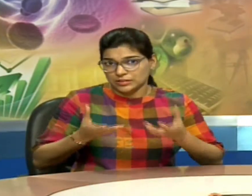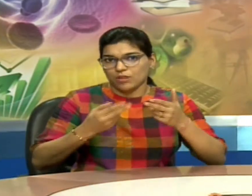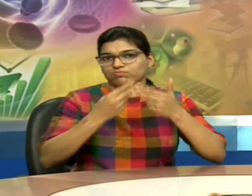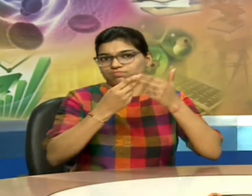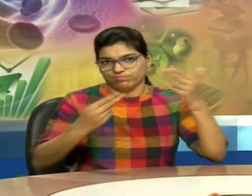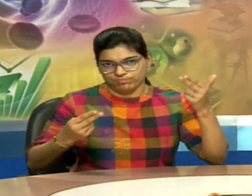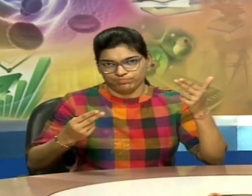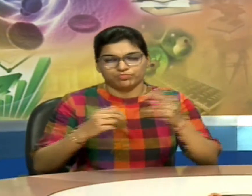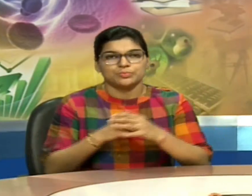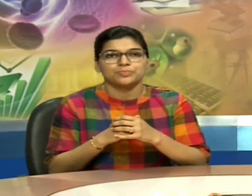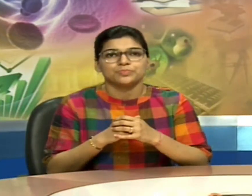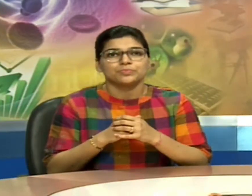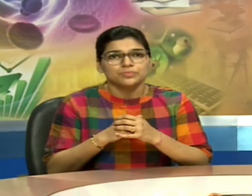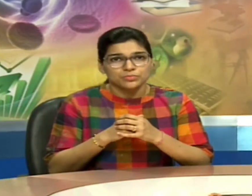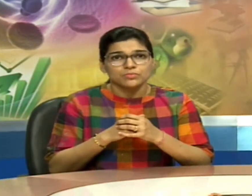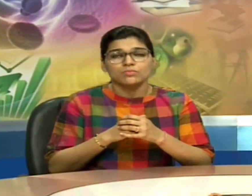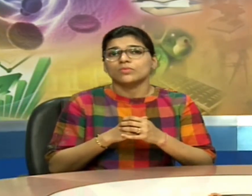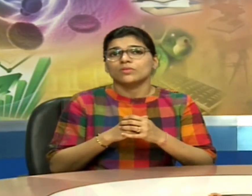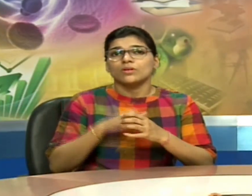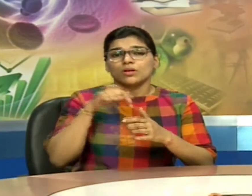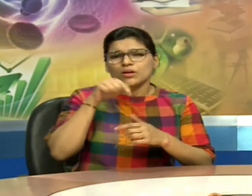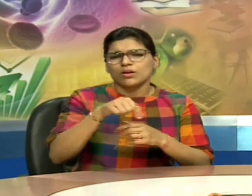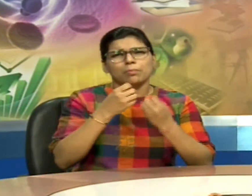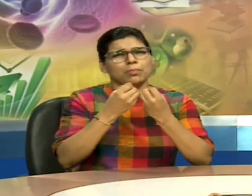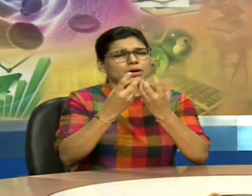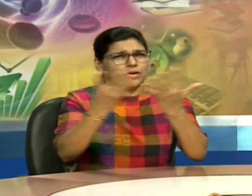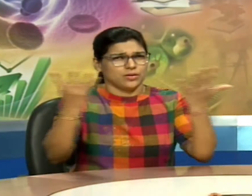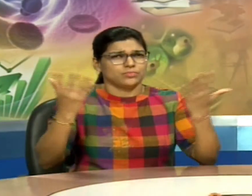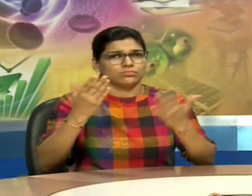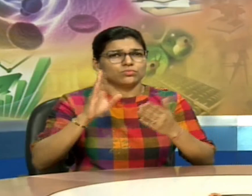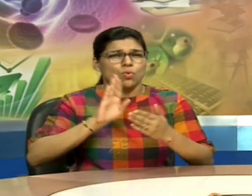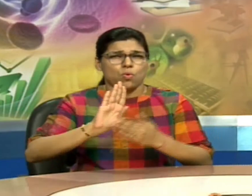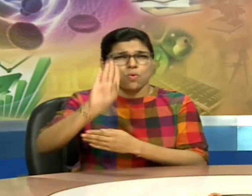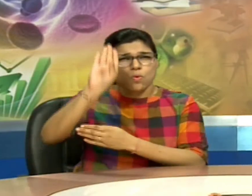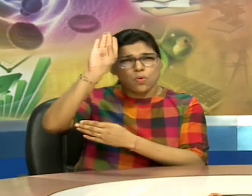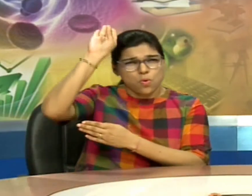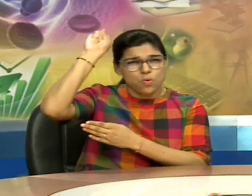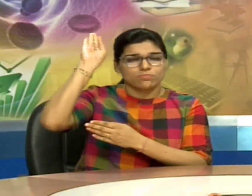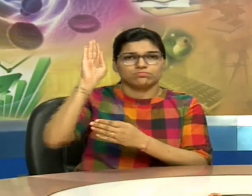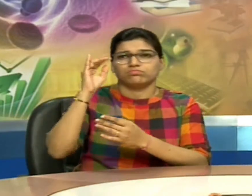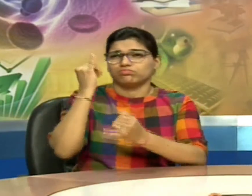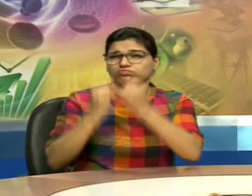It is just linked to the difficult words which we discussed earlier.